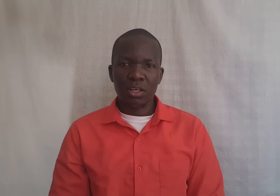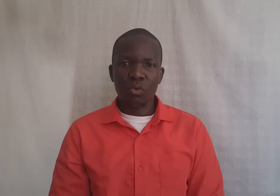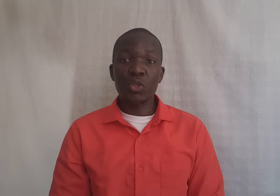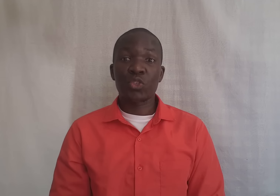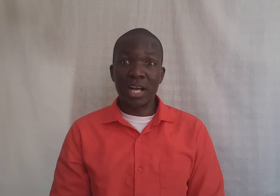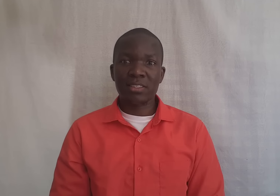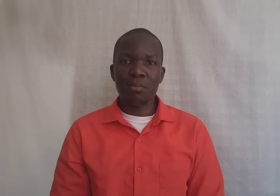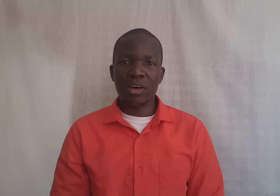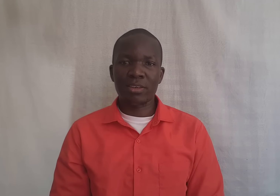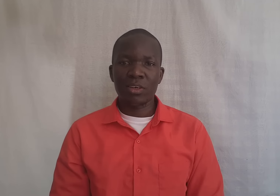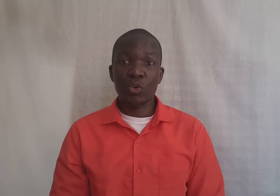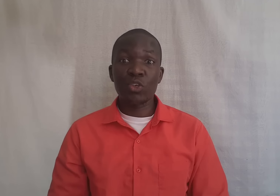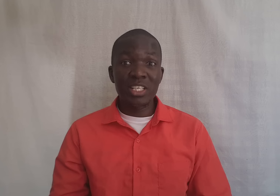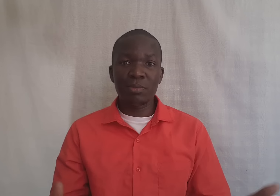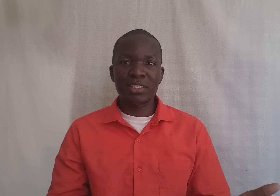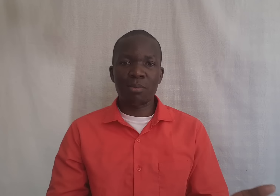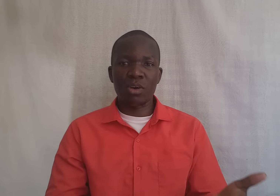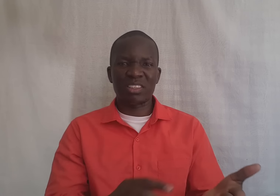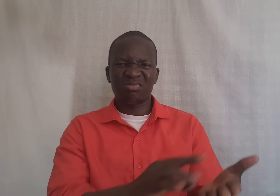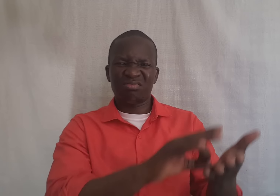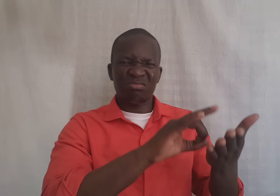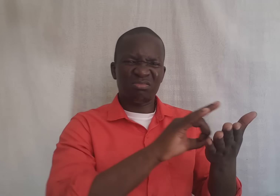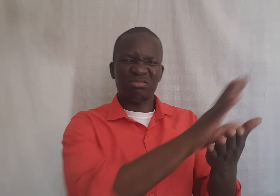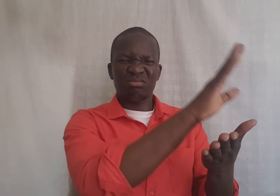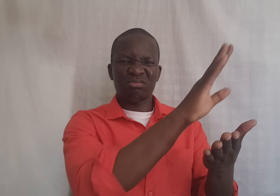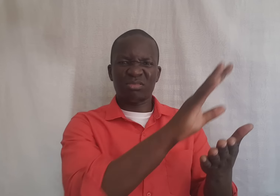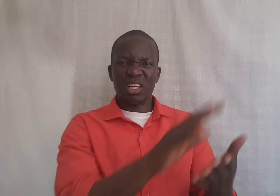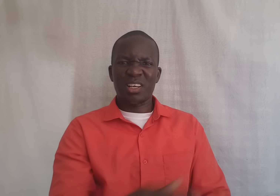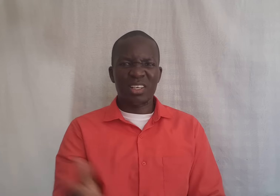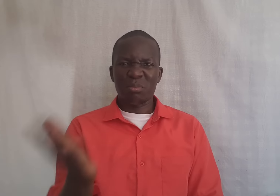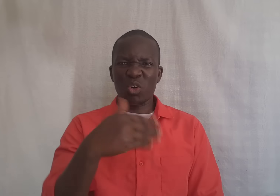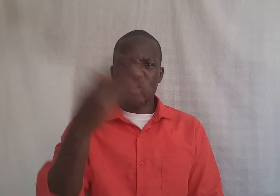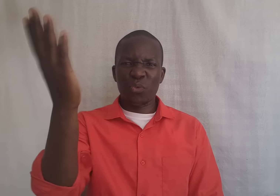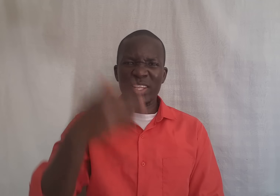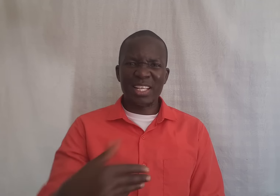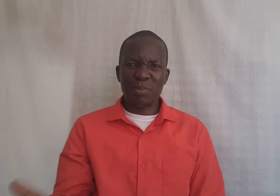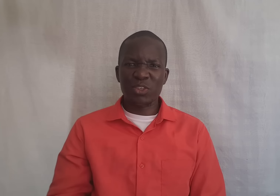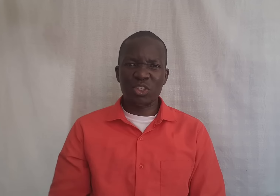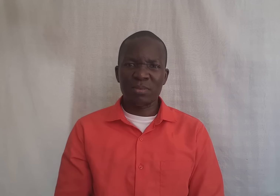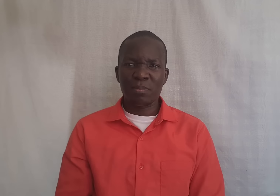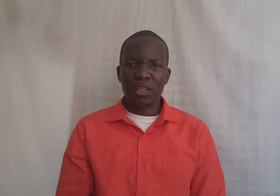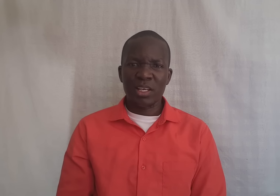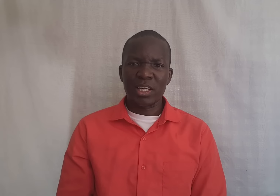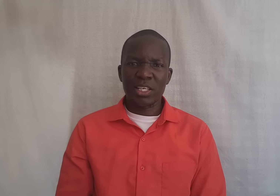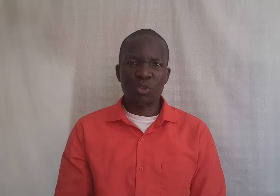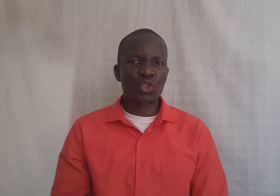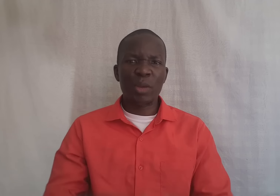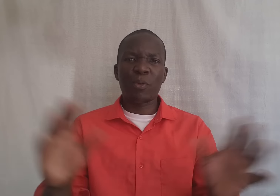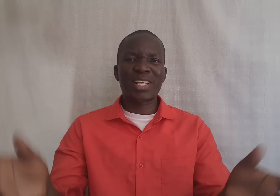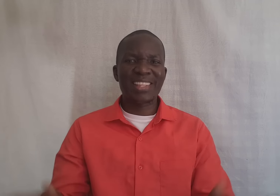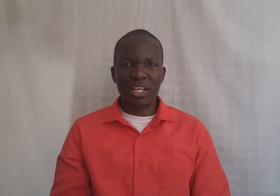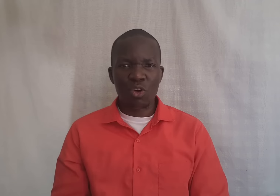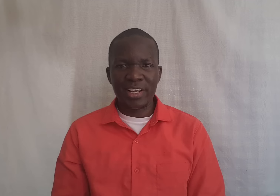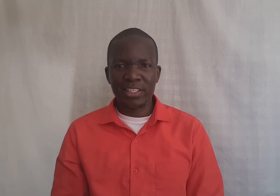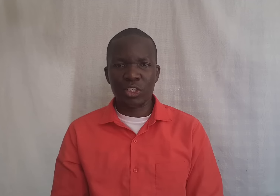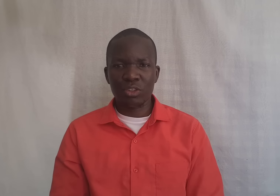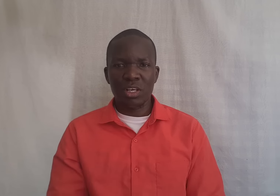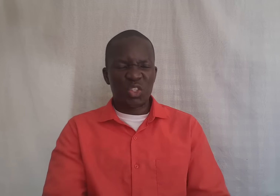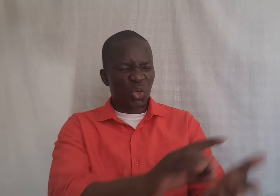When you sack someone, when you dismiss someone, because you feel that person is not so important in that organization. So